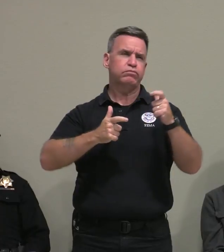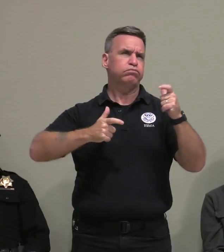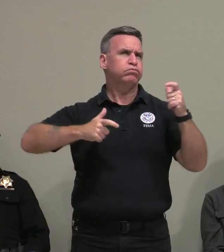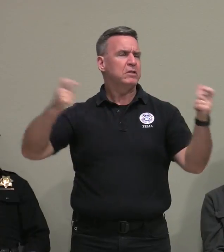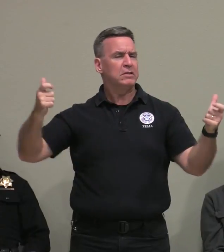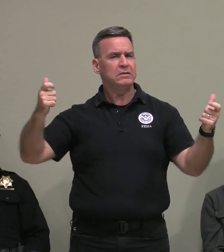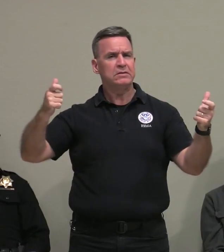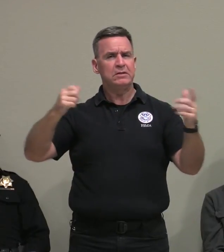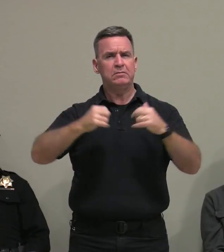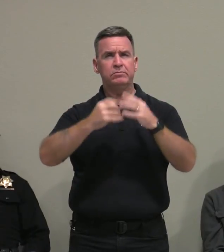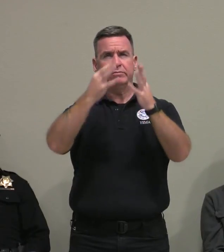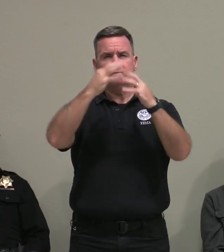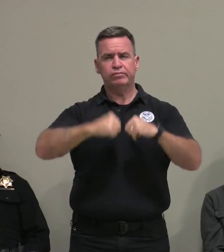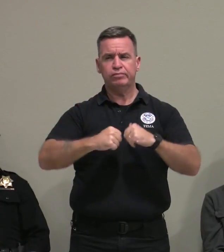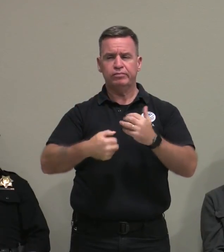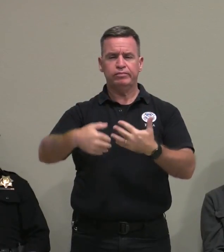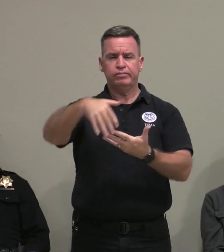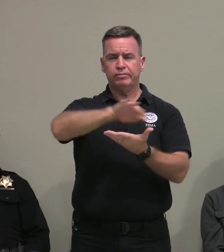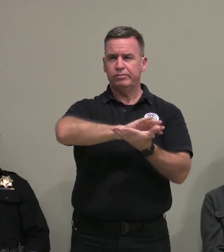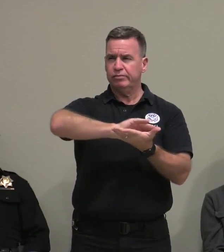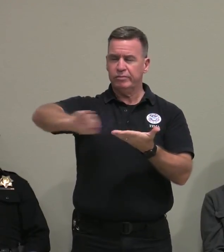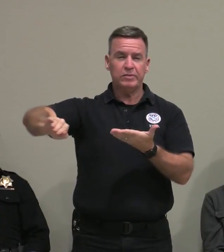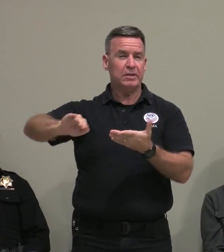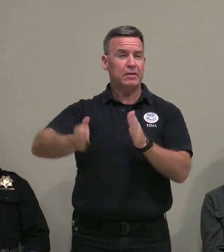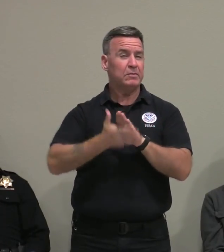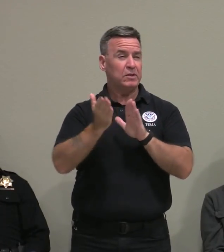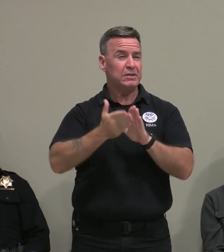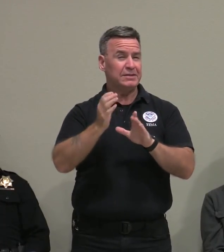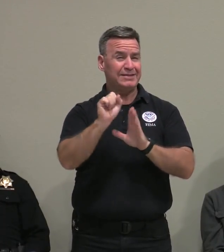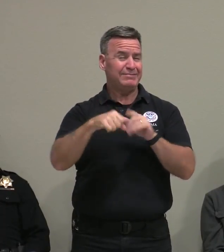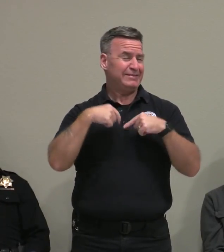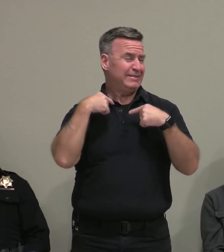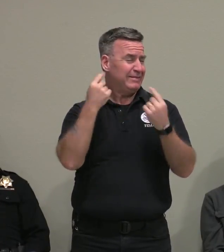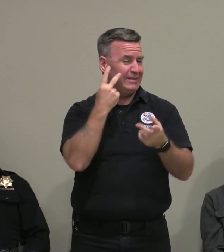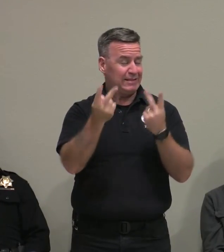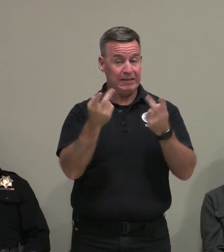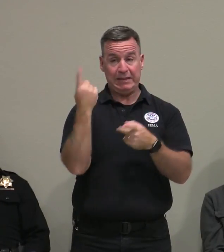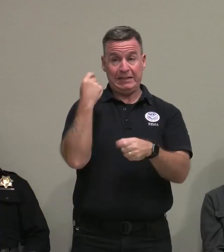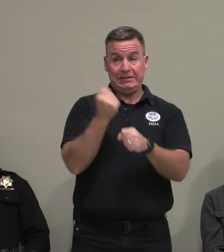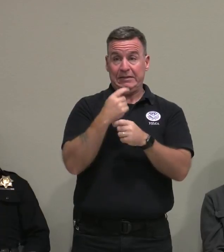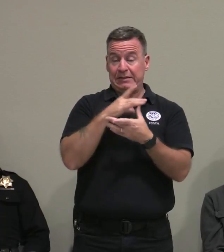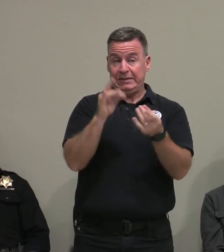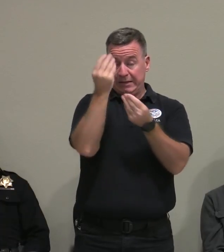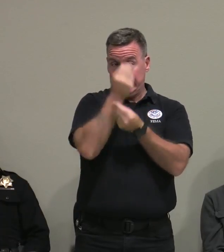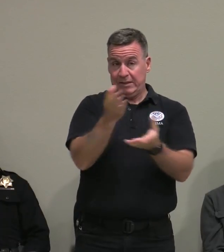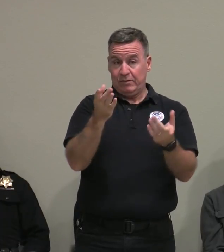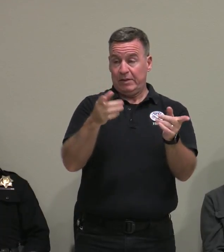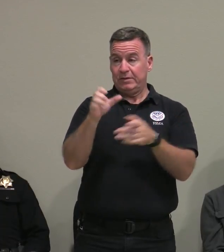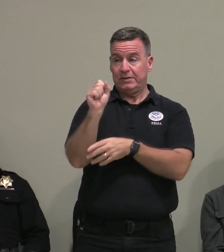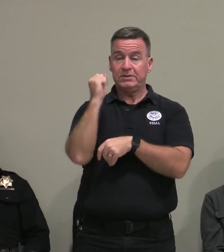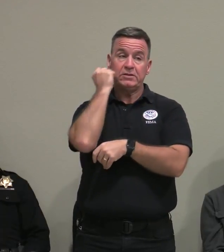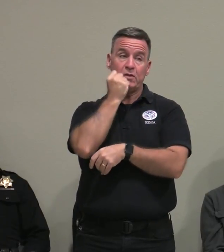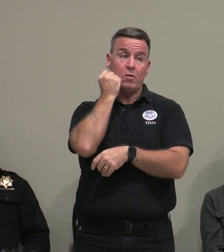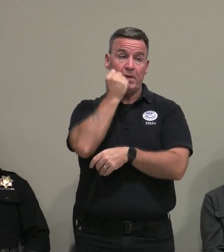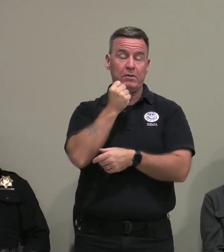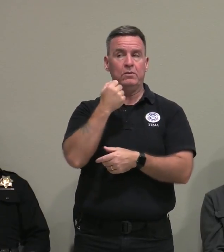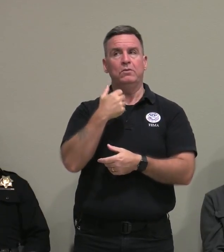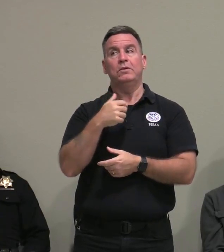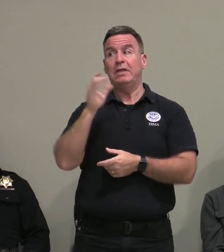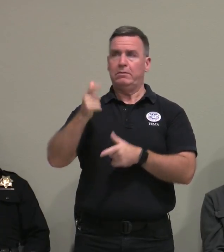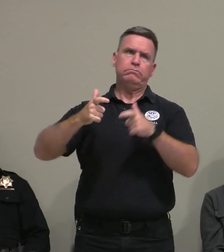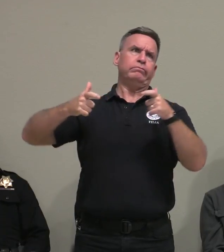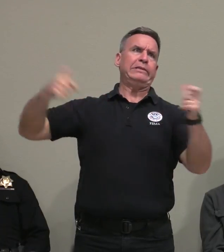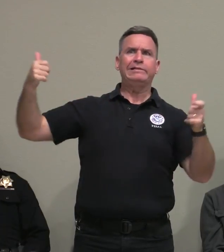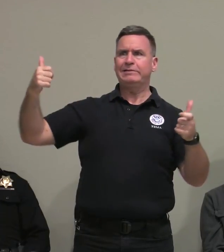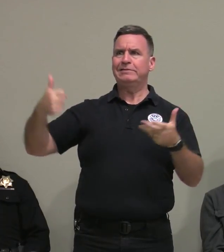debris operation that the state has ever seen. Now, last year I said that when I was in Sonoma, that that was the